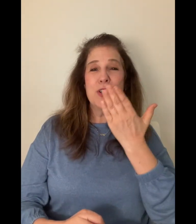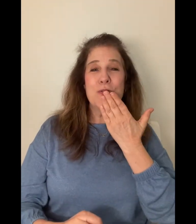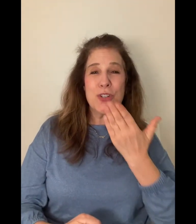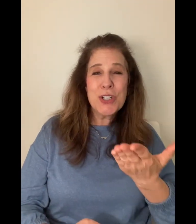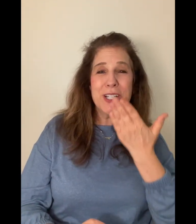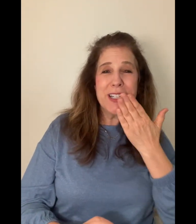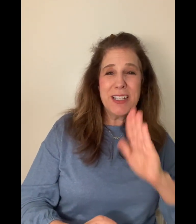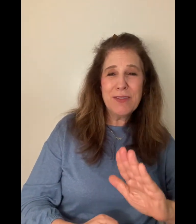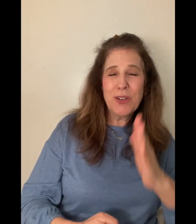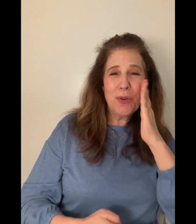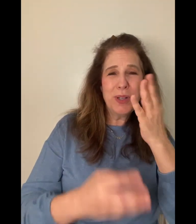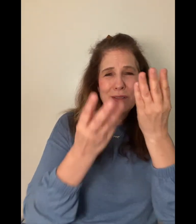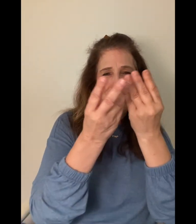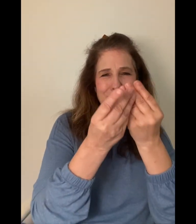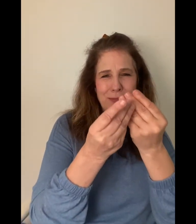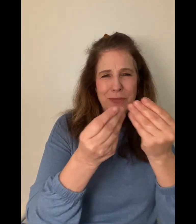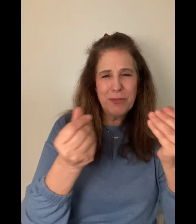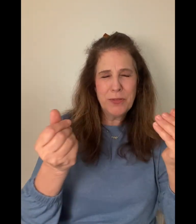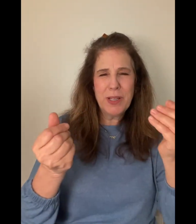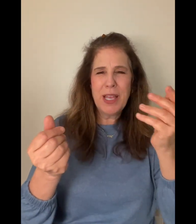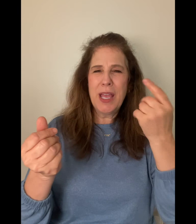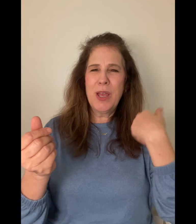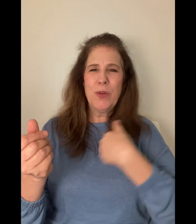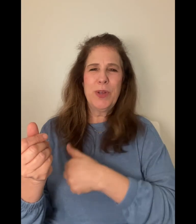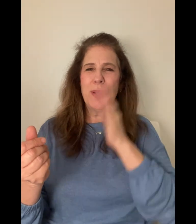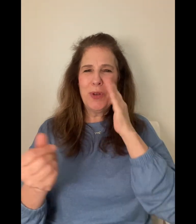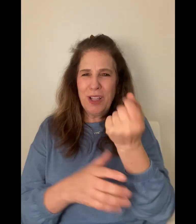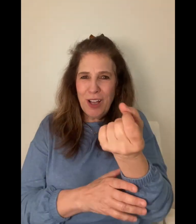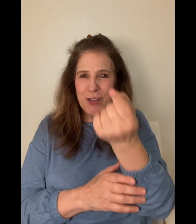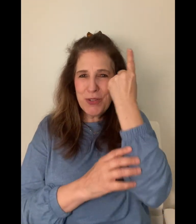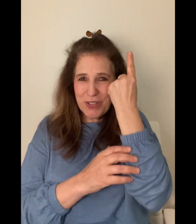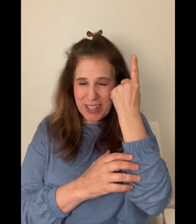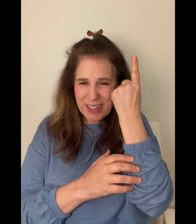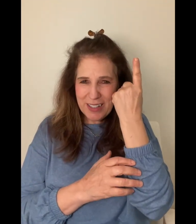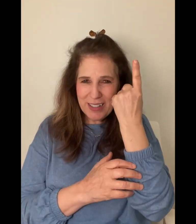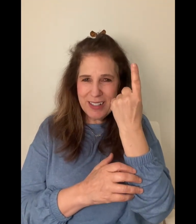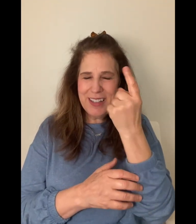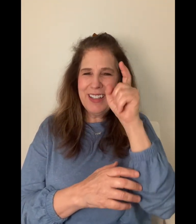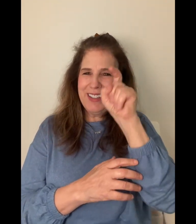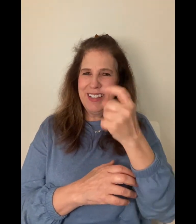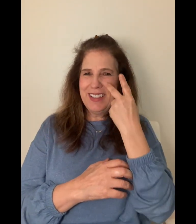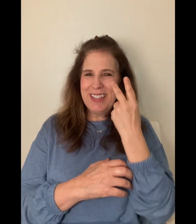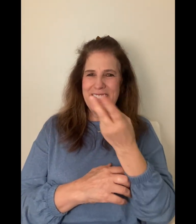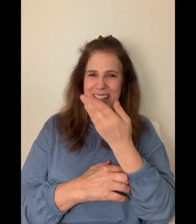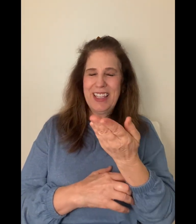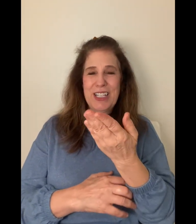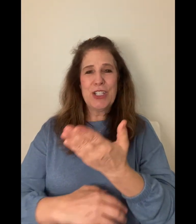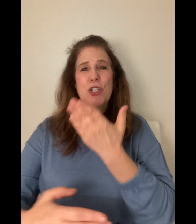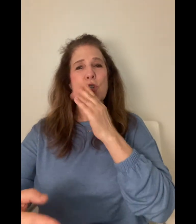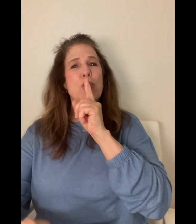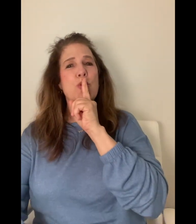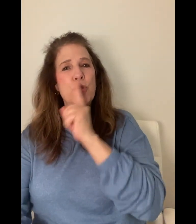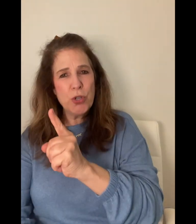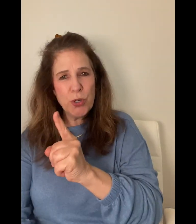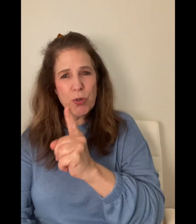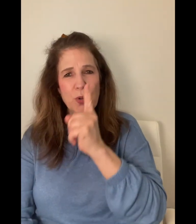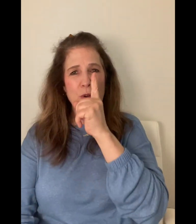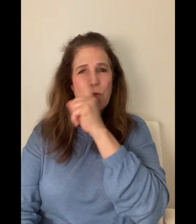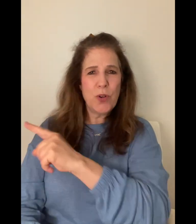Hebrew division ends with God, kicking them out of Eden, but giving them another opportunity and blessing them that they